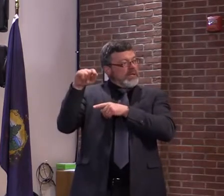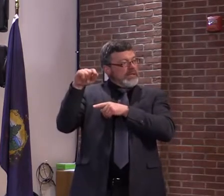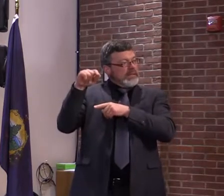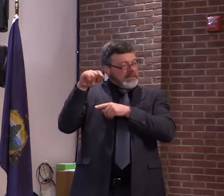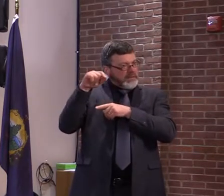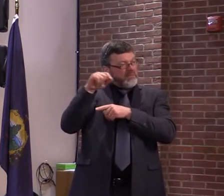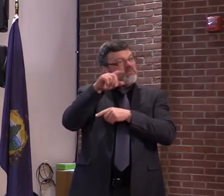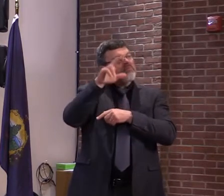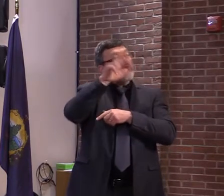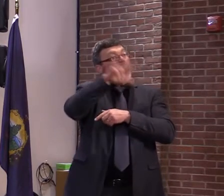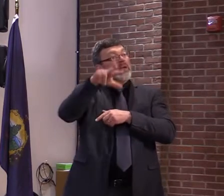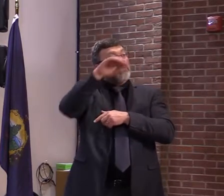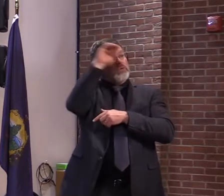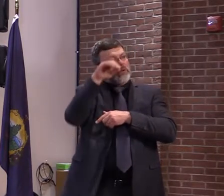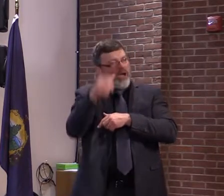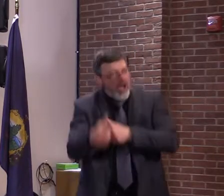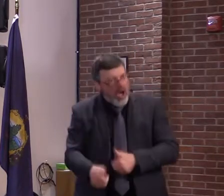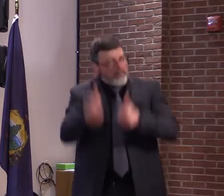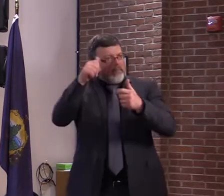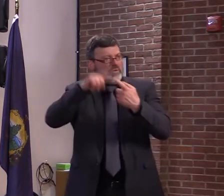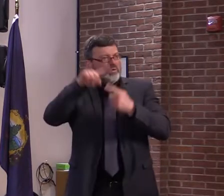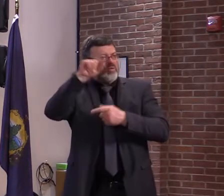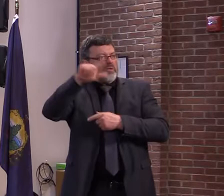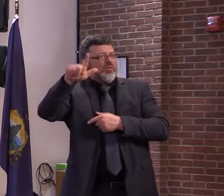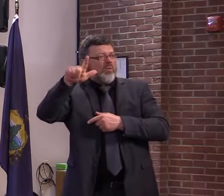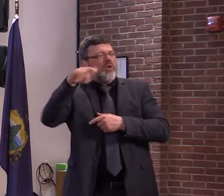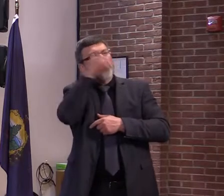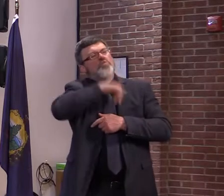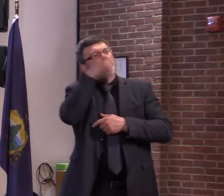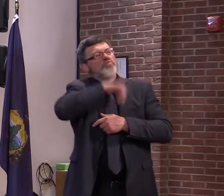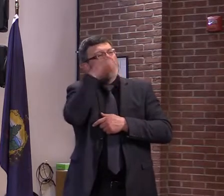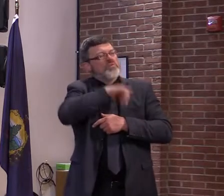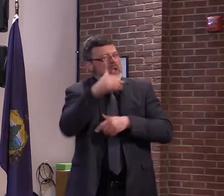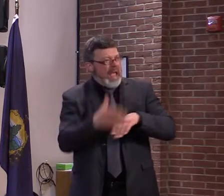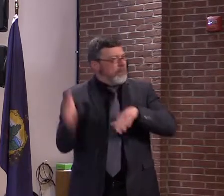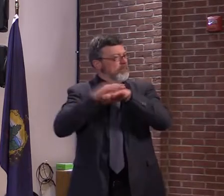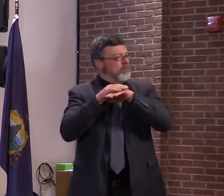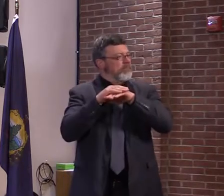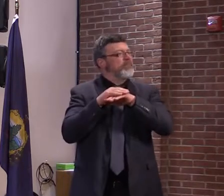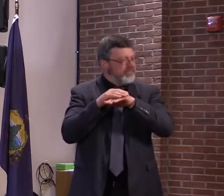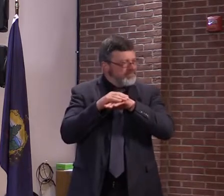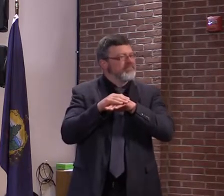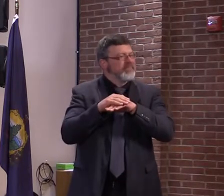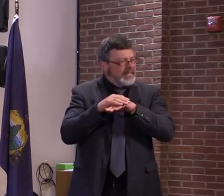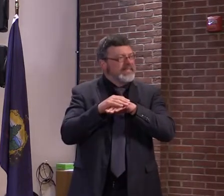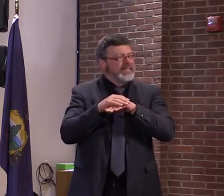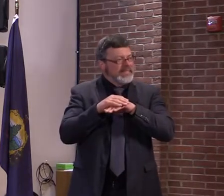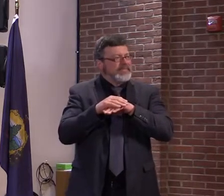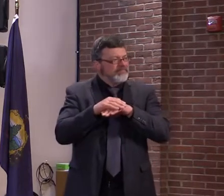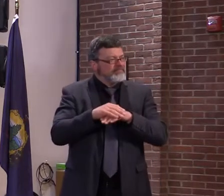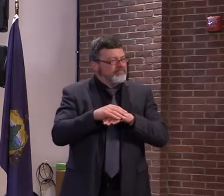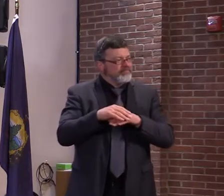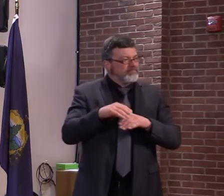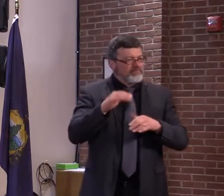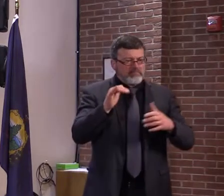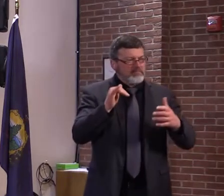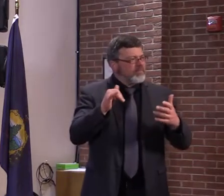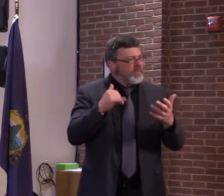to 210 in 2021. Now, of course, the pandemic is just a contributing